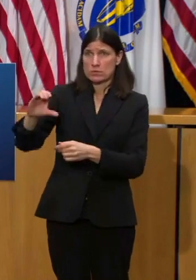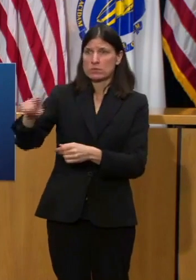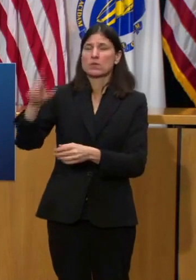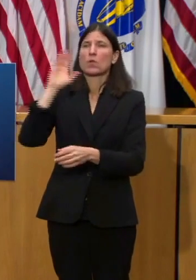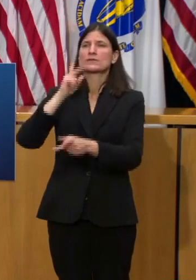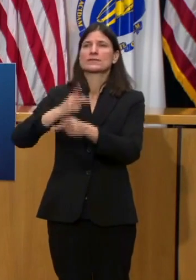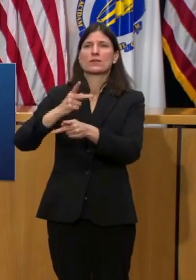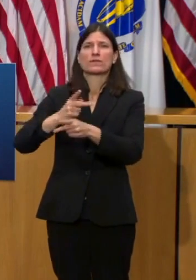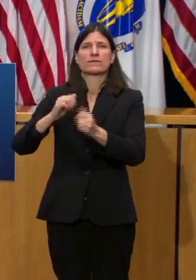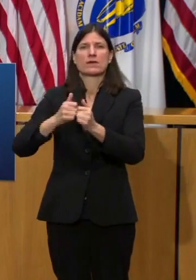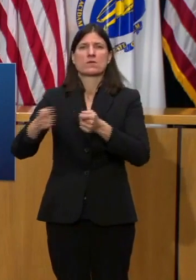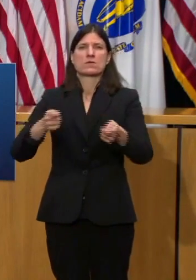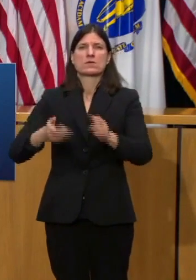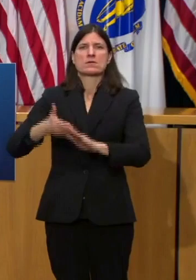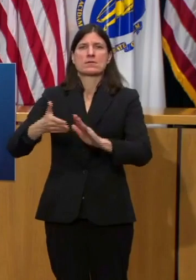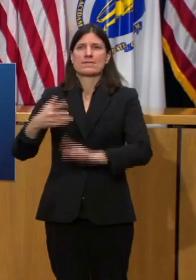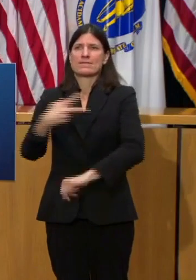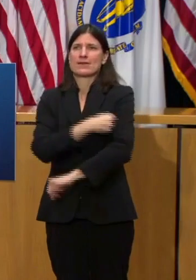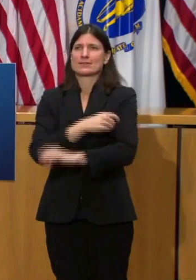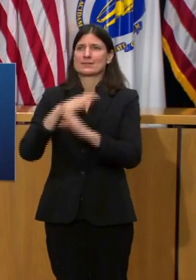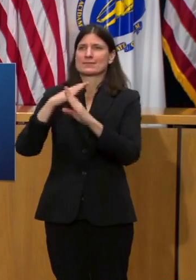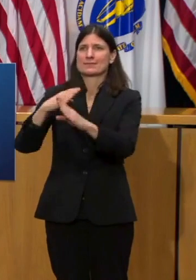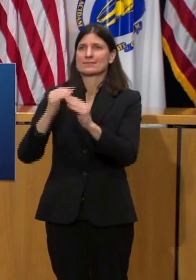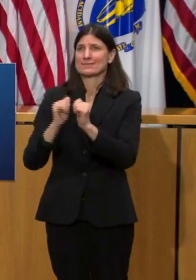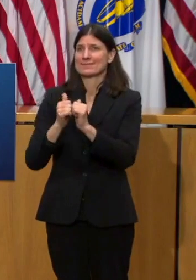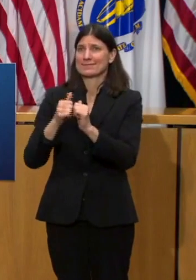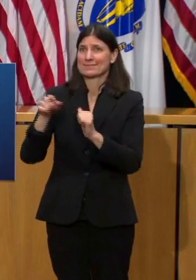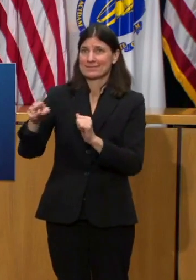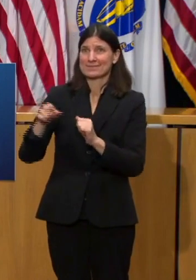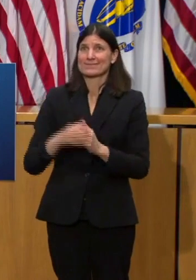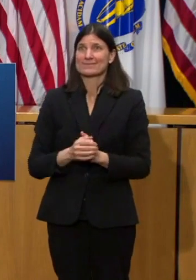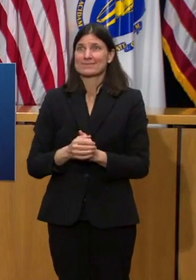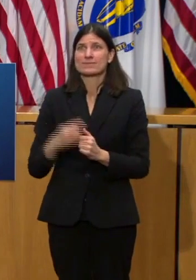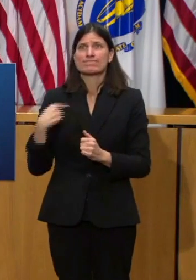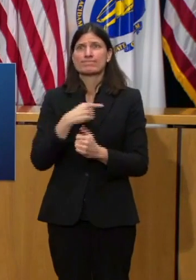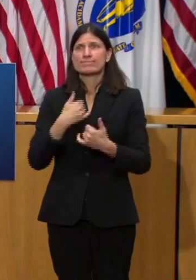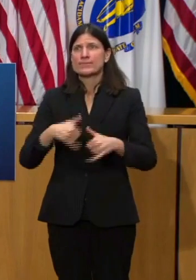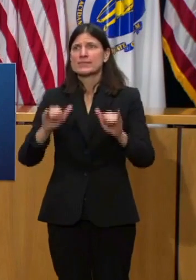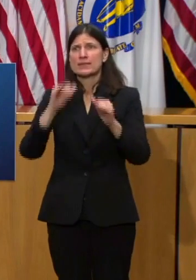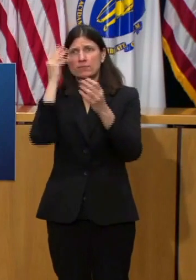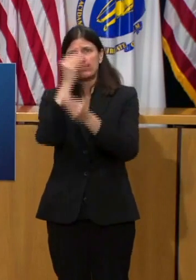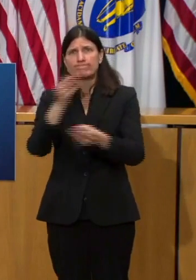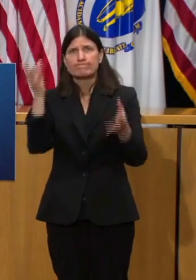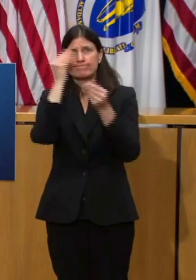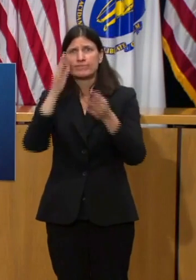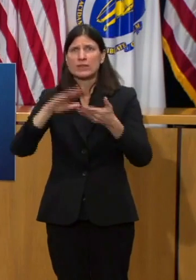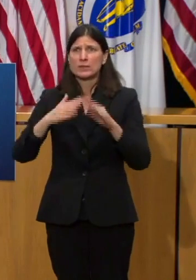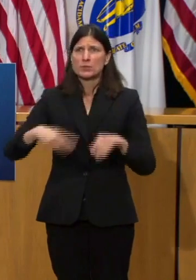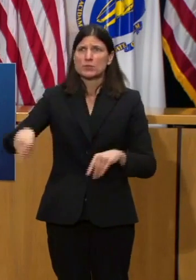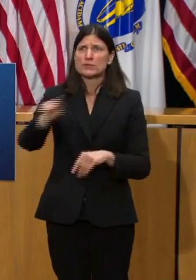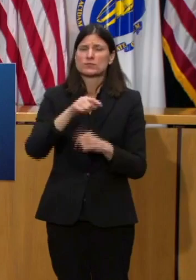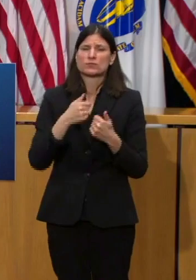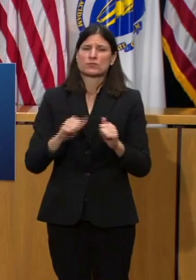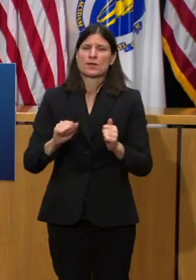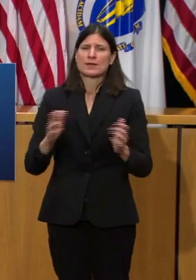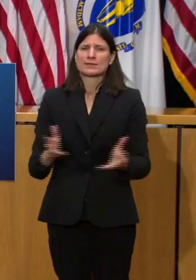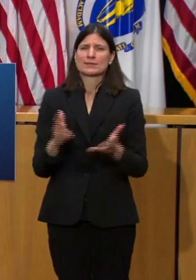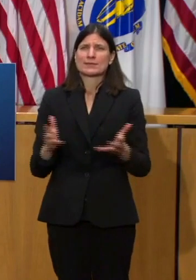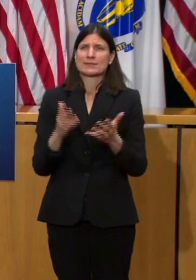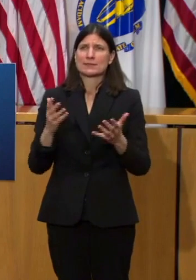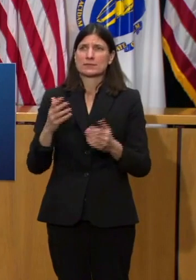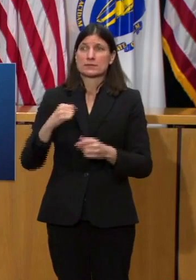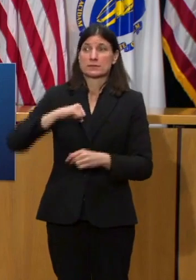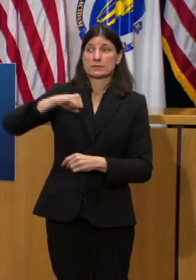town halls to distribute appropriate and pertinent information, and develop messaging campaigns